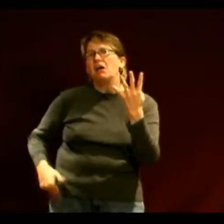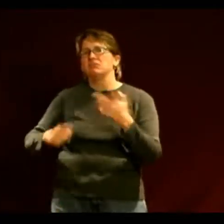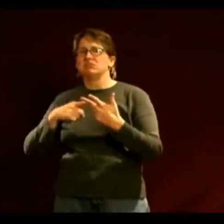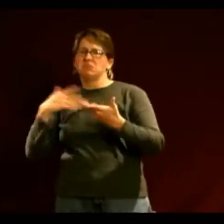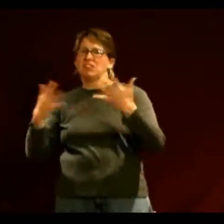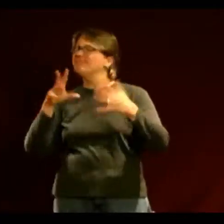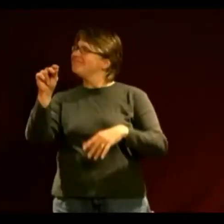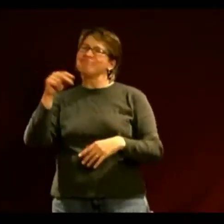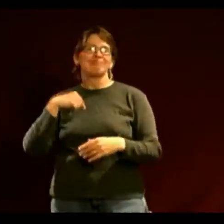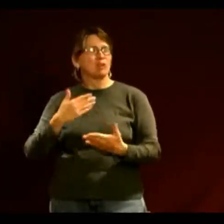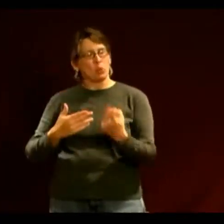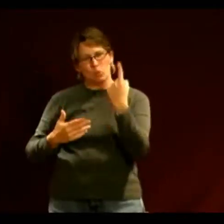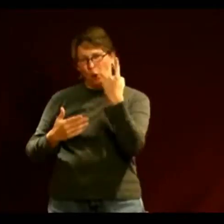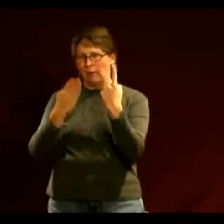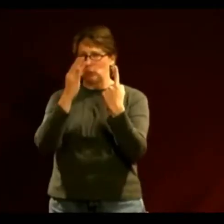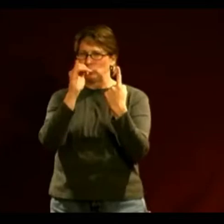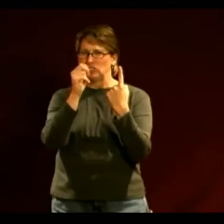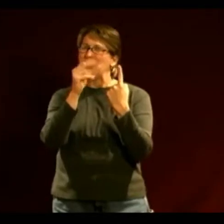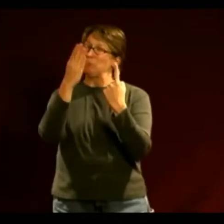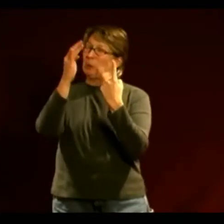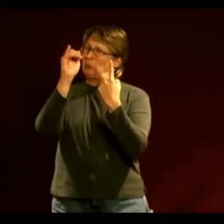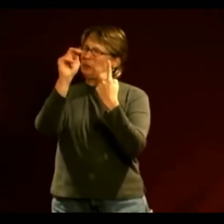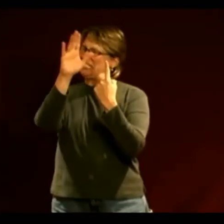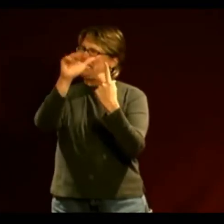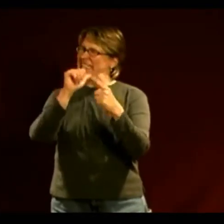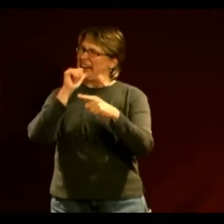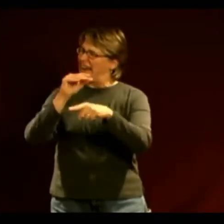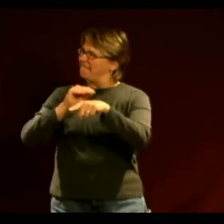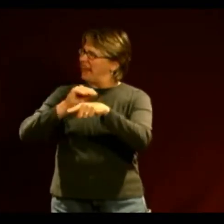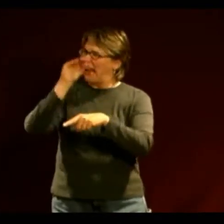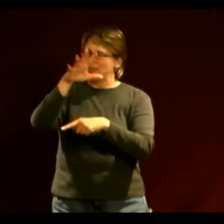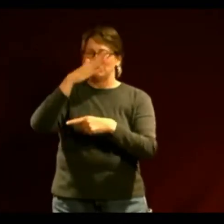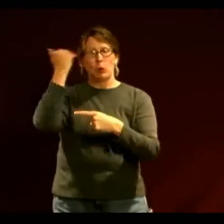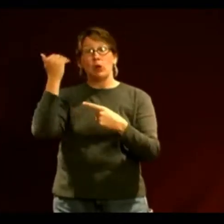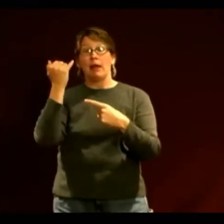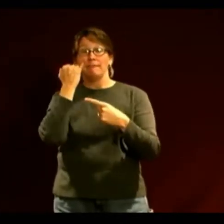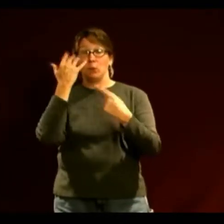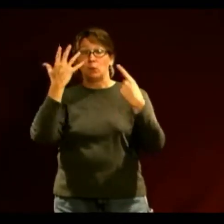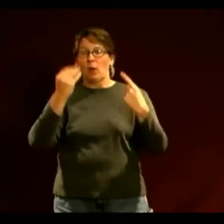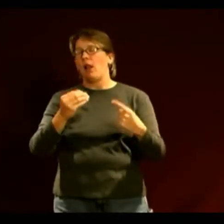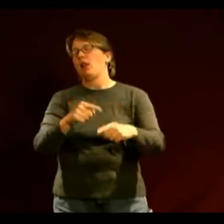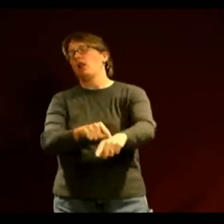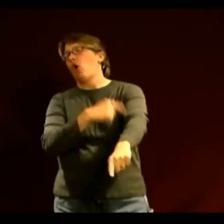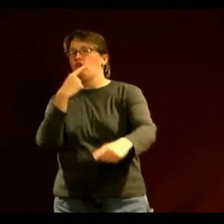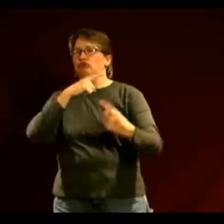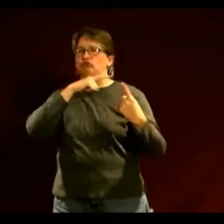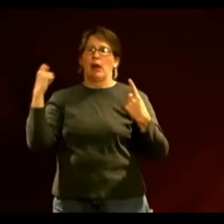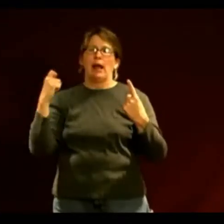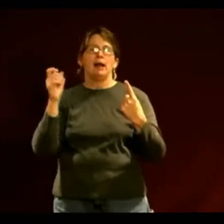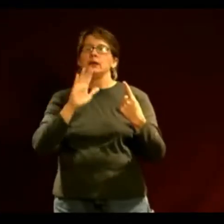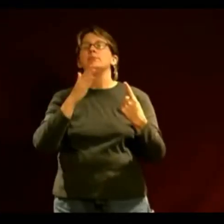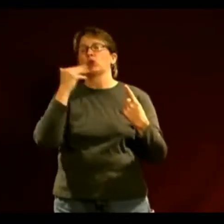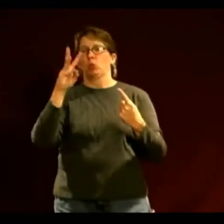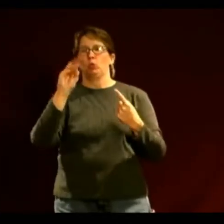all pack our clothes in one. And I also pack very lightly. Like, for example, if we're going for a week, I'll only take one pair of